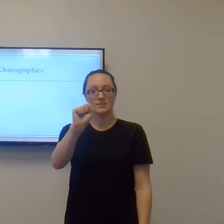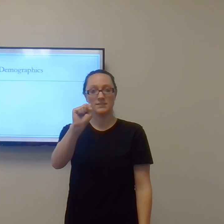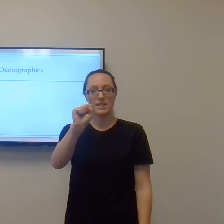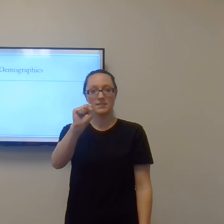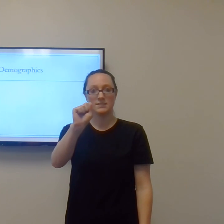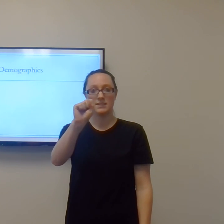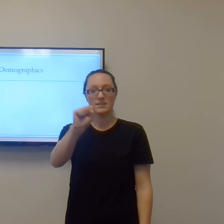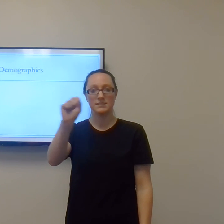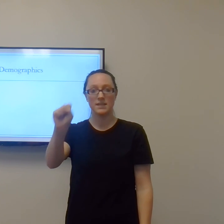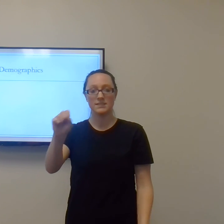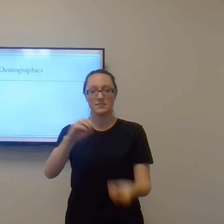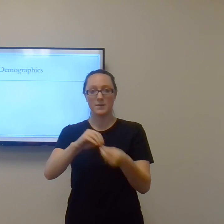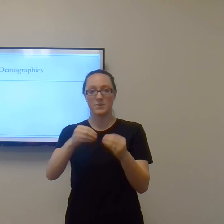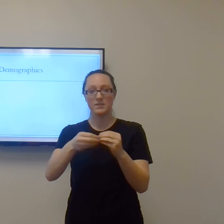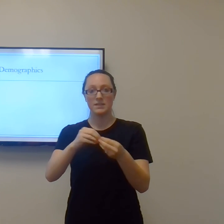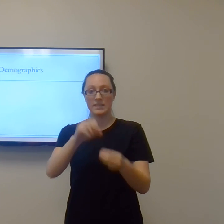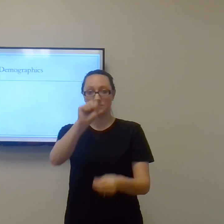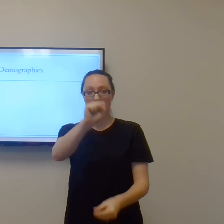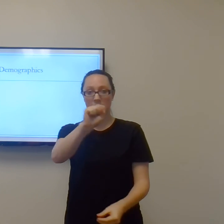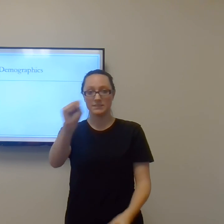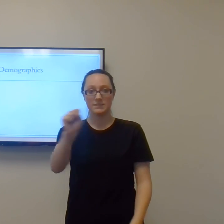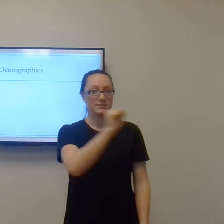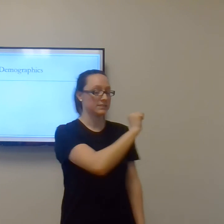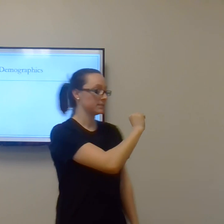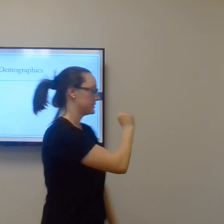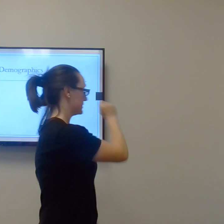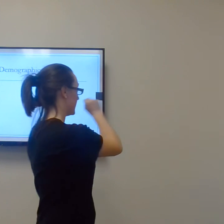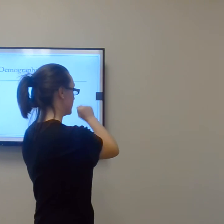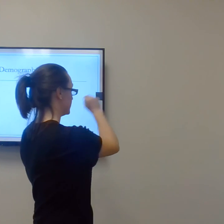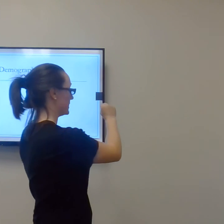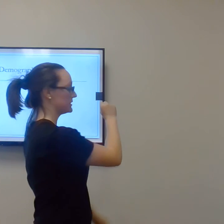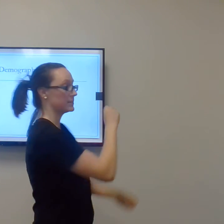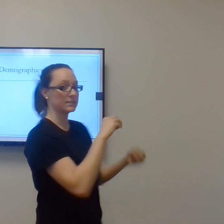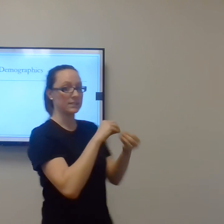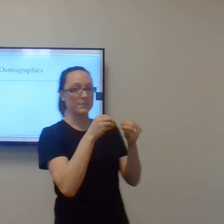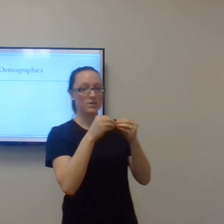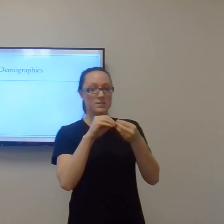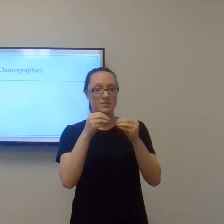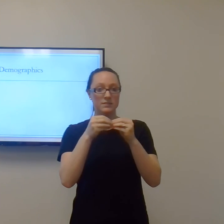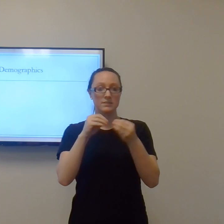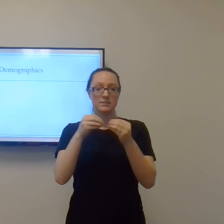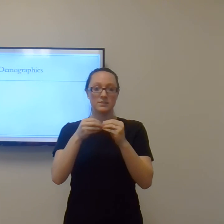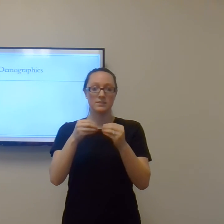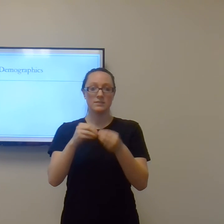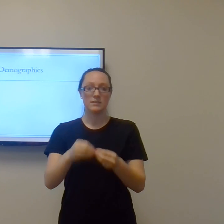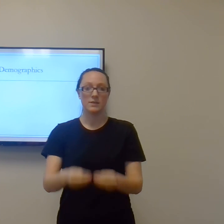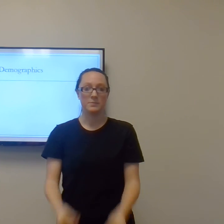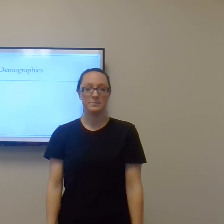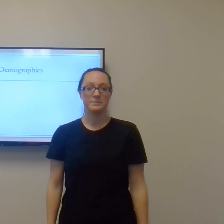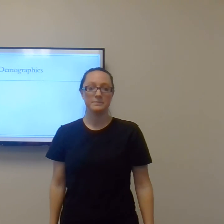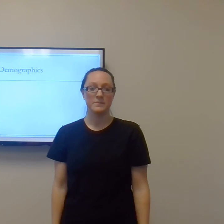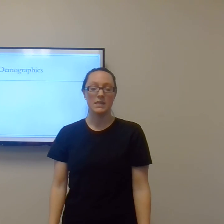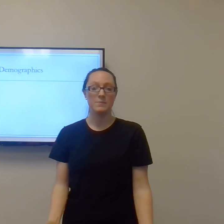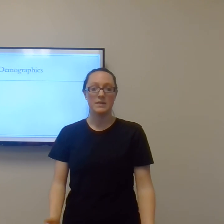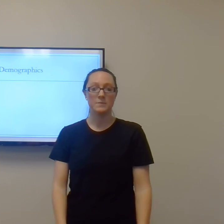is an SS number, left to right. SS number. And they may spell